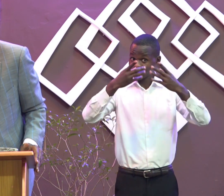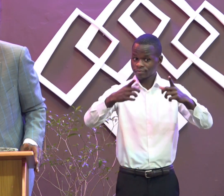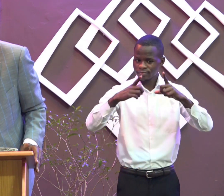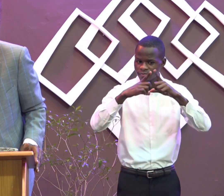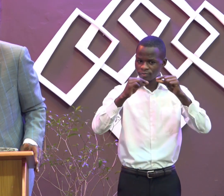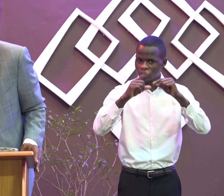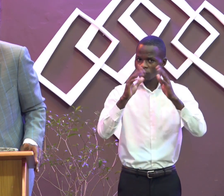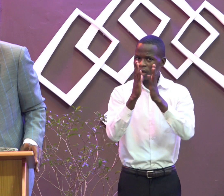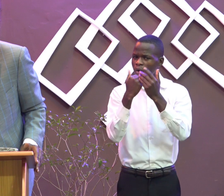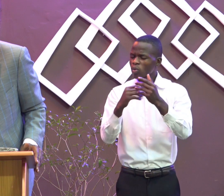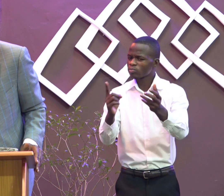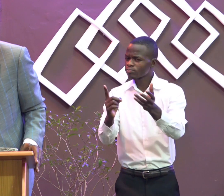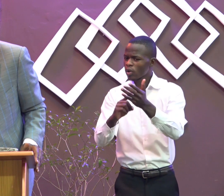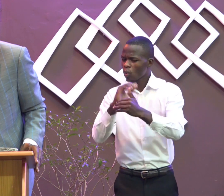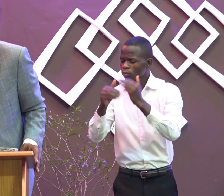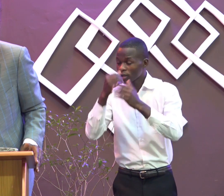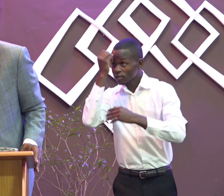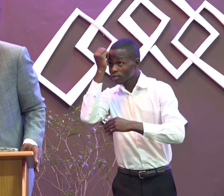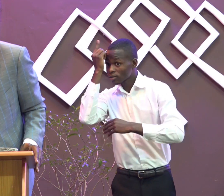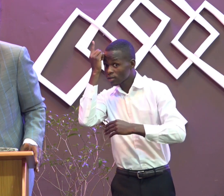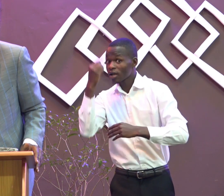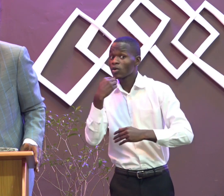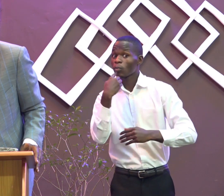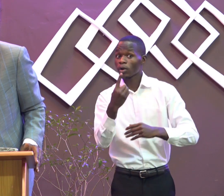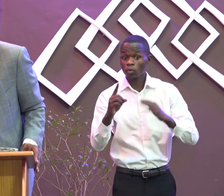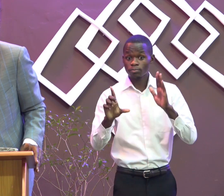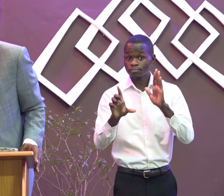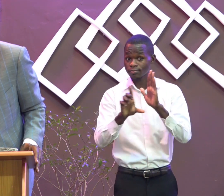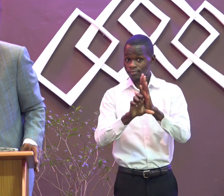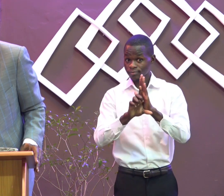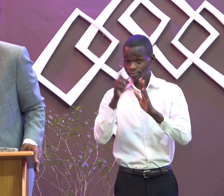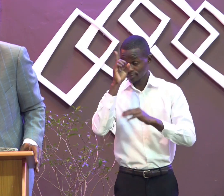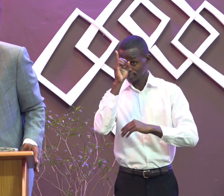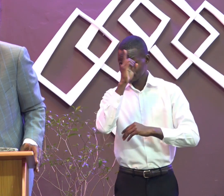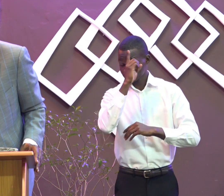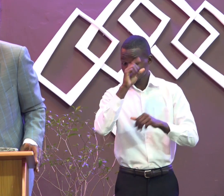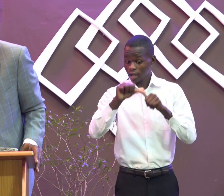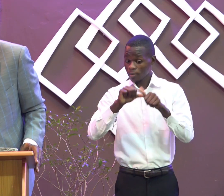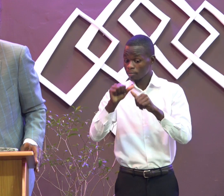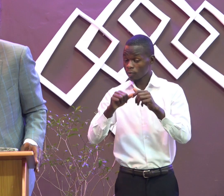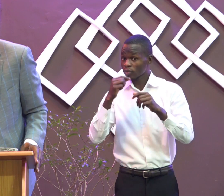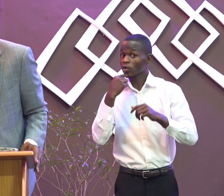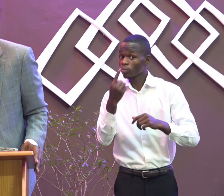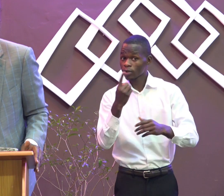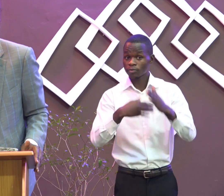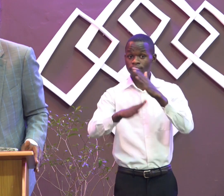okwatanga ekiragiro kya Kabaka era bu ky'ova okola bw'otyo olw'ekiragiro kya Katonda.